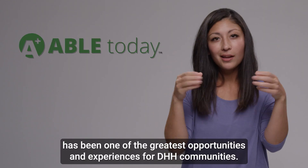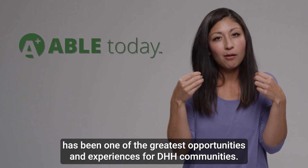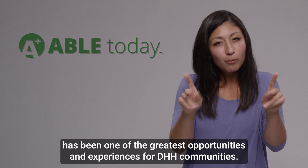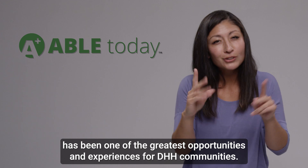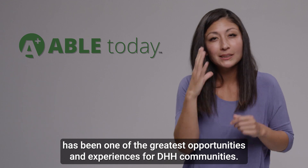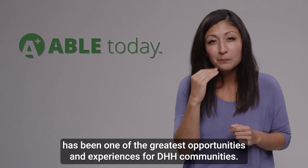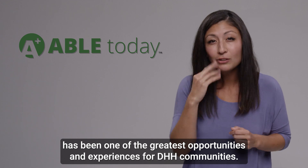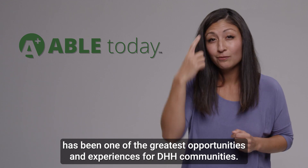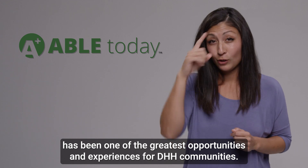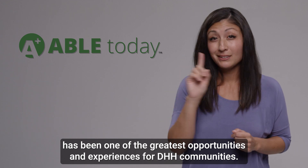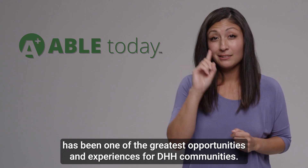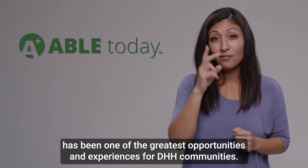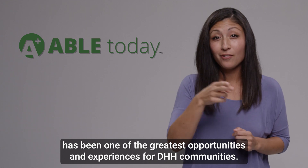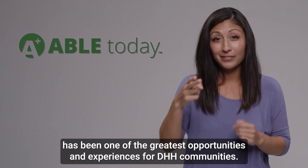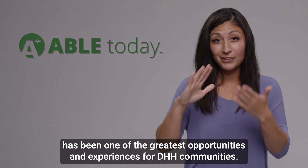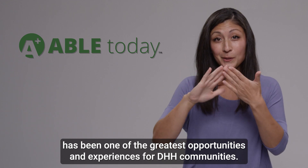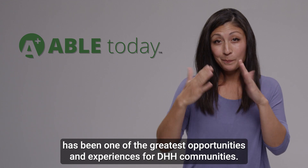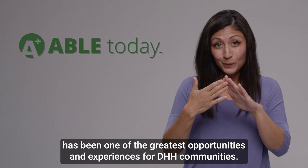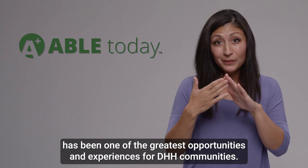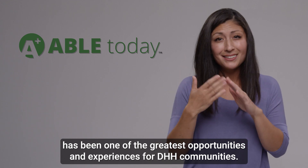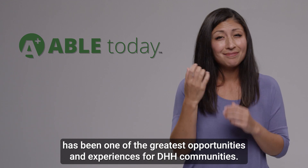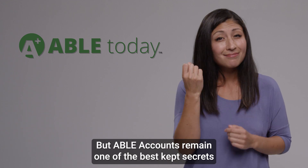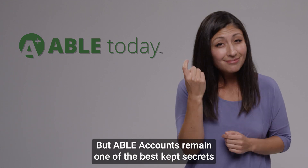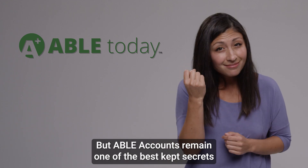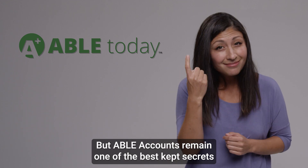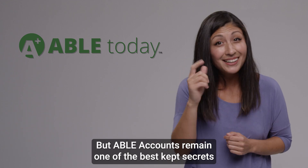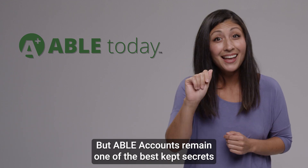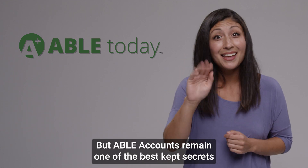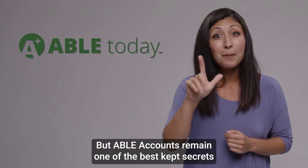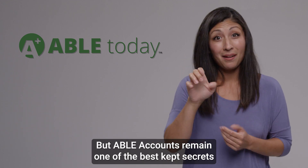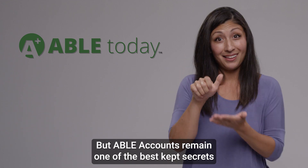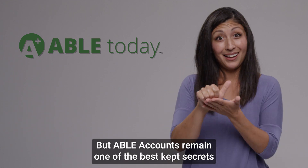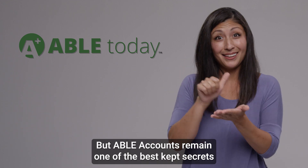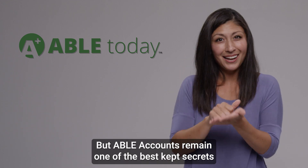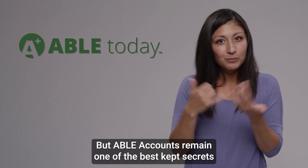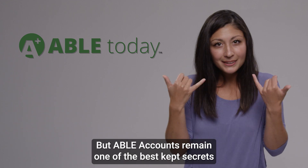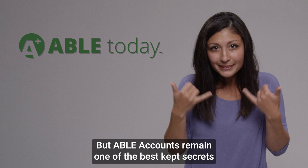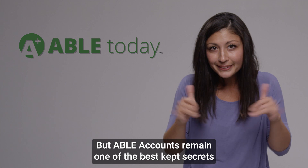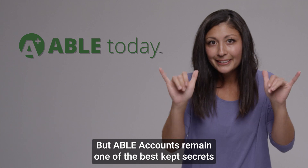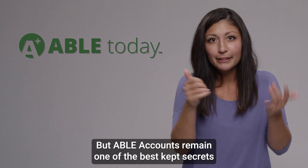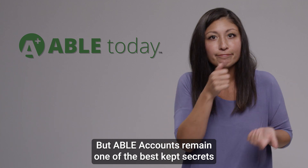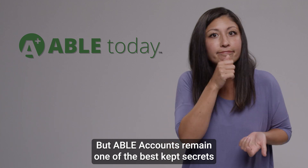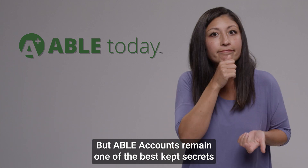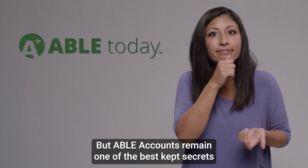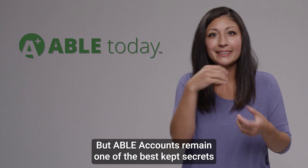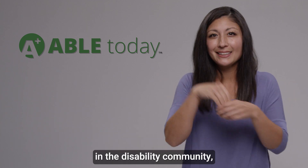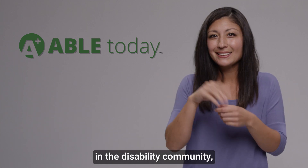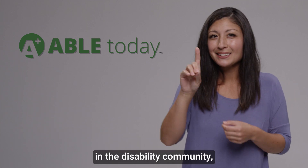greatest opportunities and experiences for deaf or hard of hearing communities, but ABLE accounts remain one of the best kept secrets in